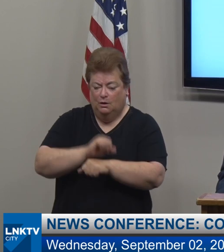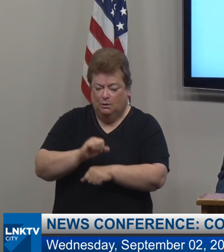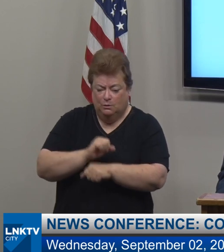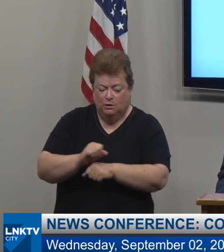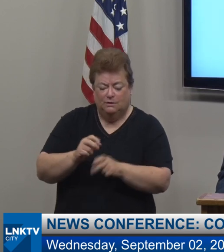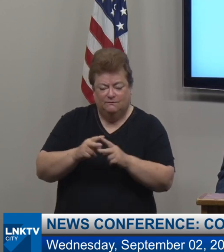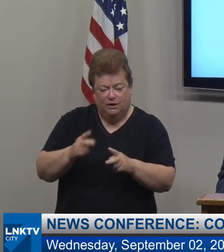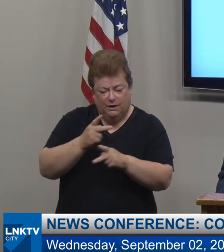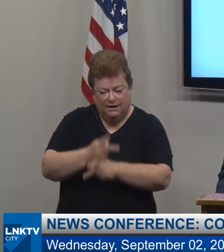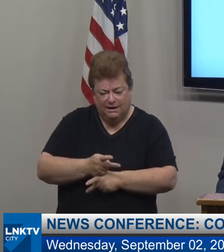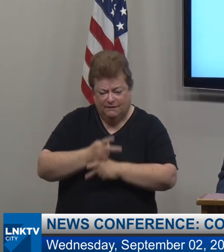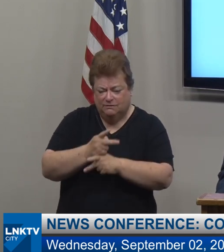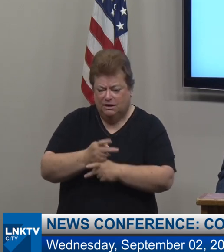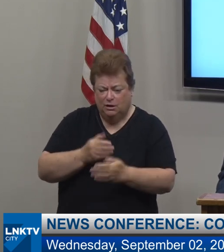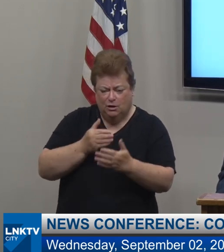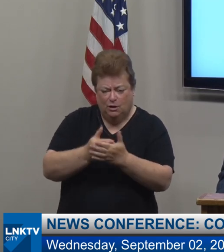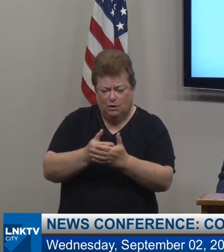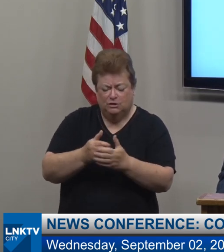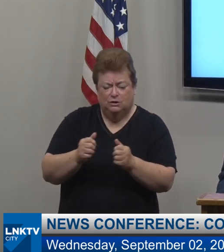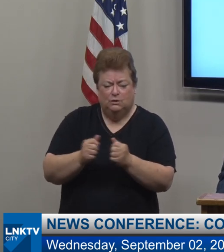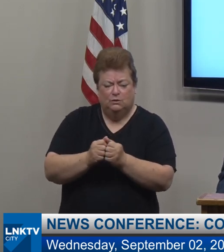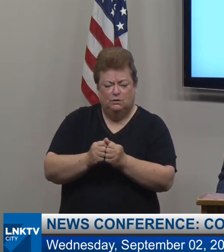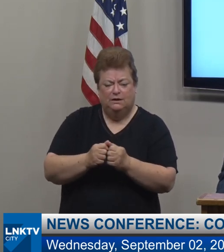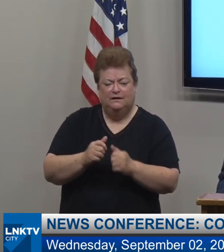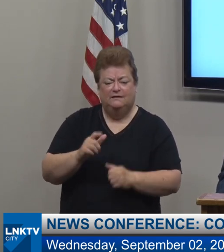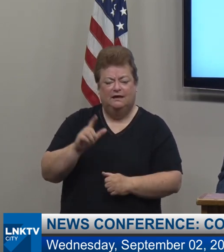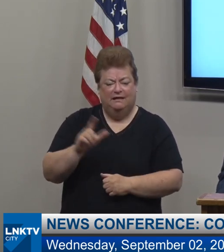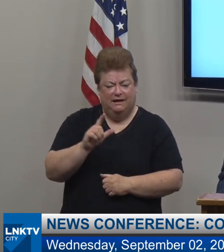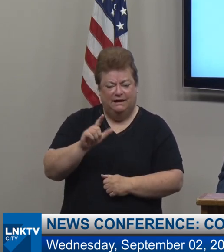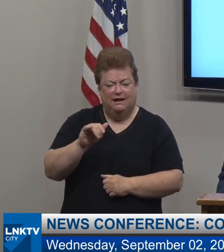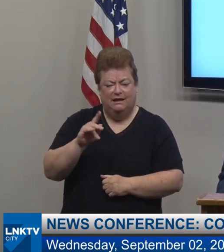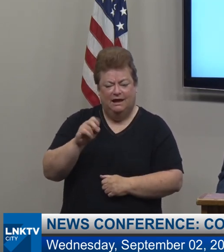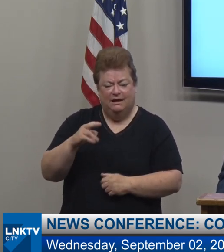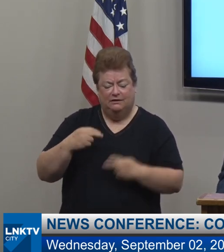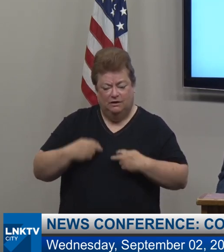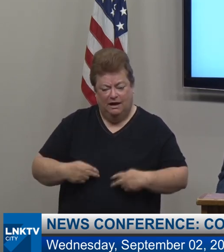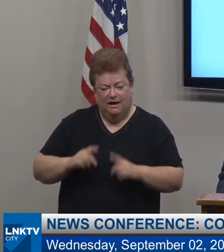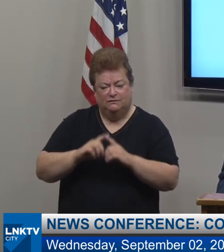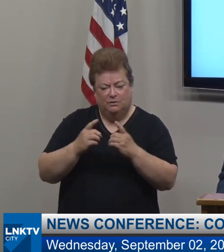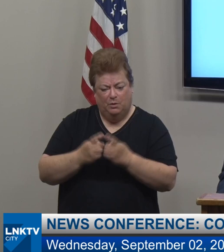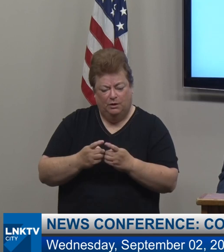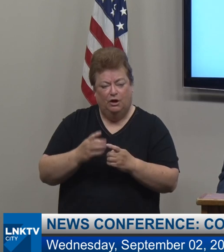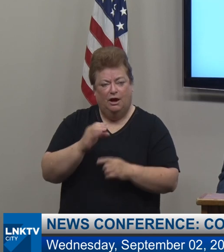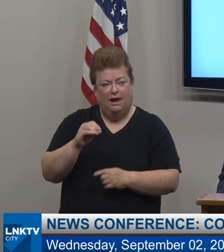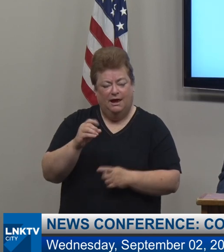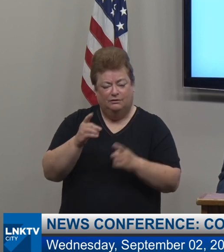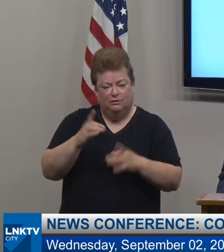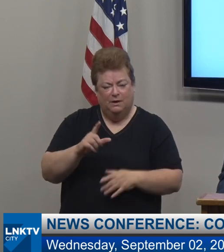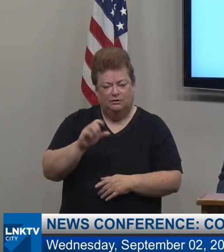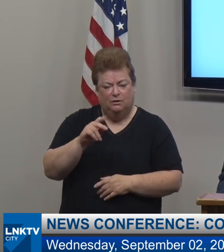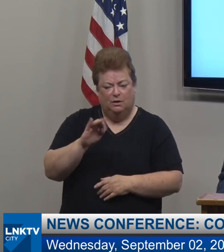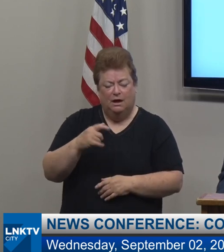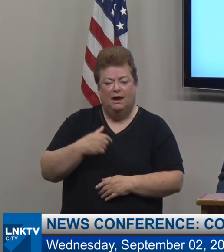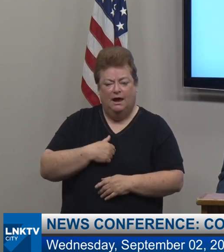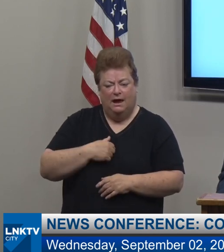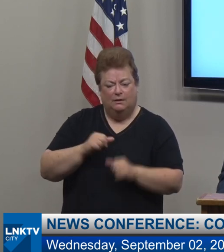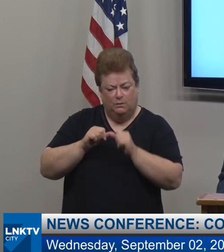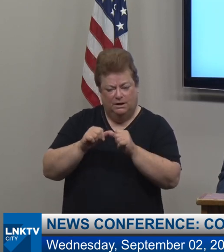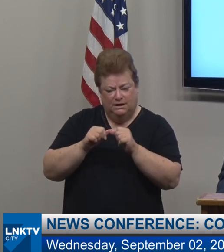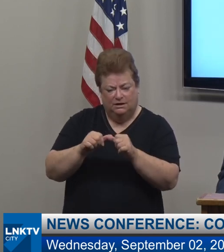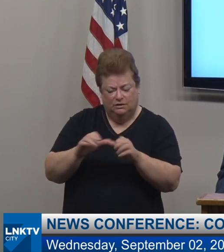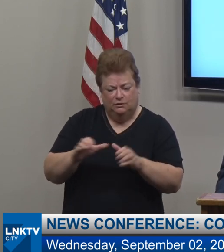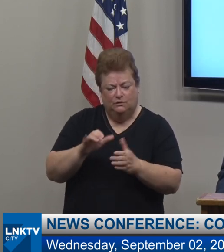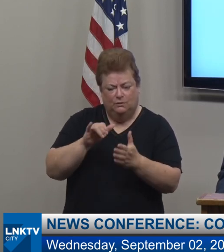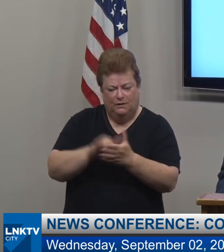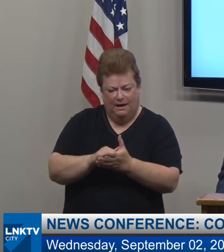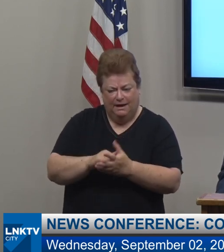very carefully and closely with the Lincoln-Lancaster County Health Department, as Director Lopez said, and are doing so on a continuing